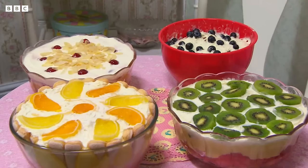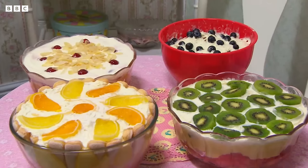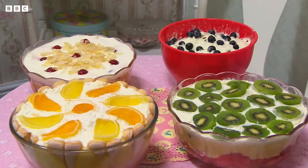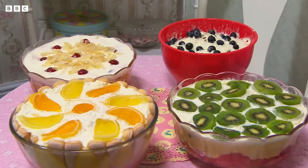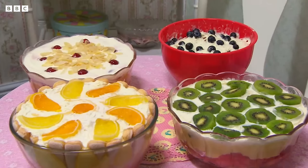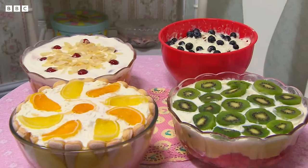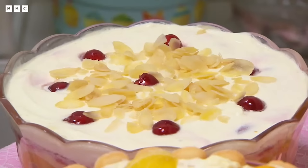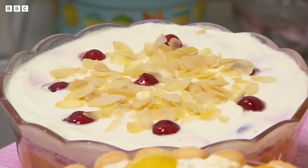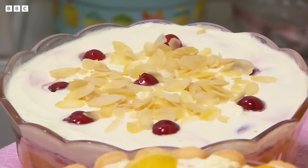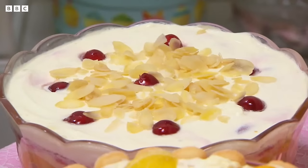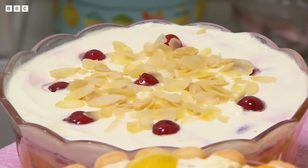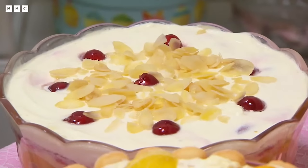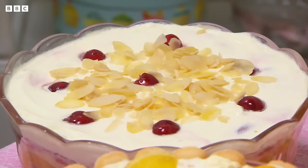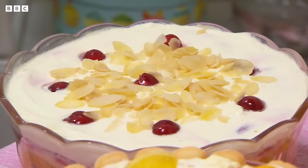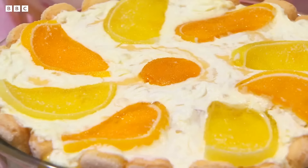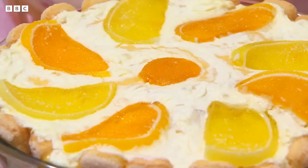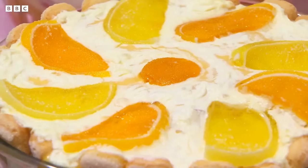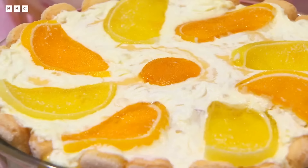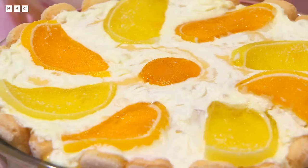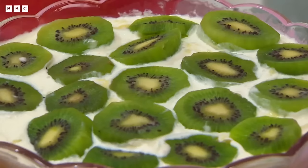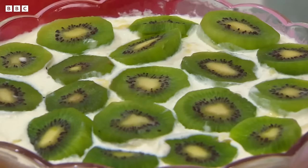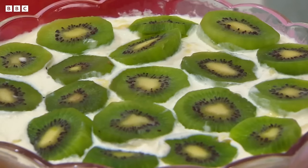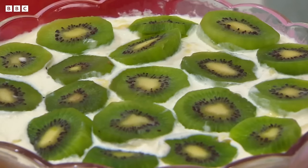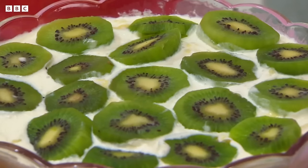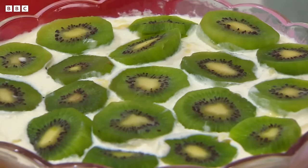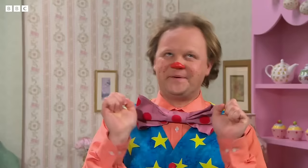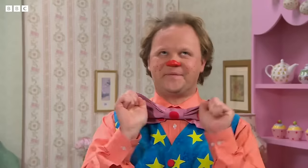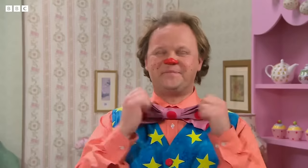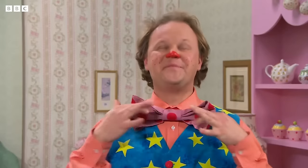And the winner of the Tumbleton Trifle Competition is...